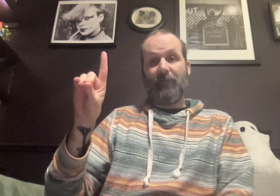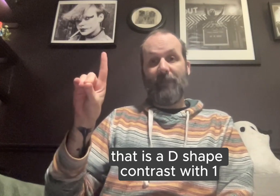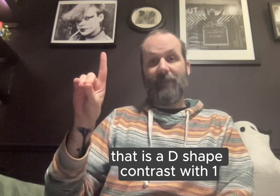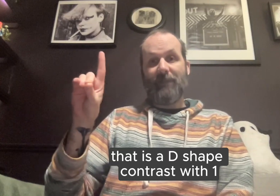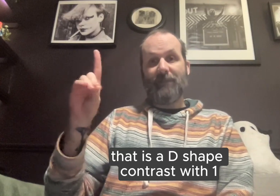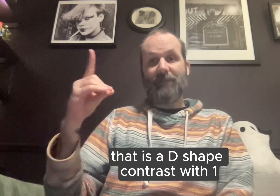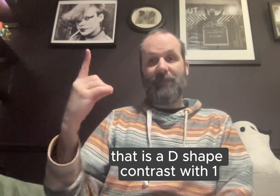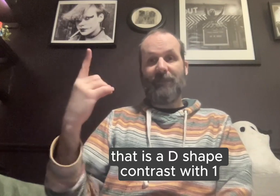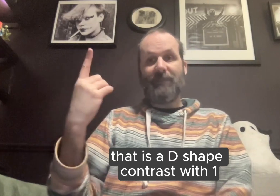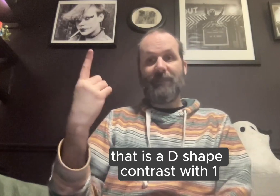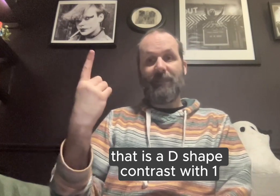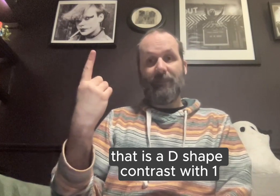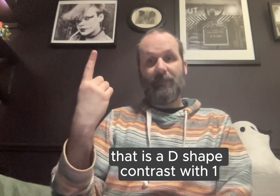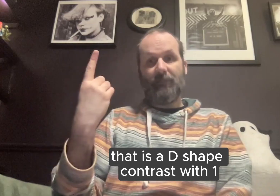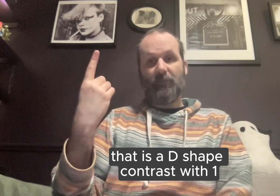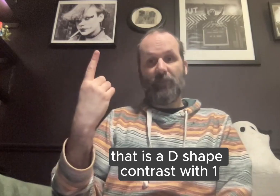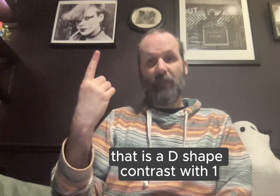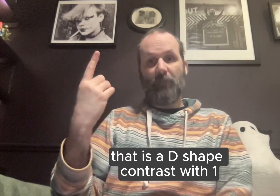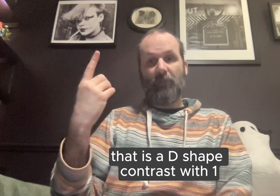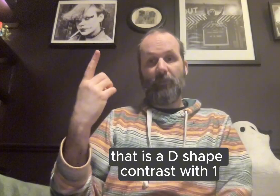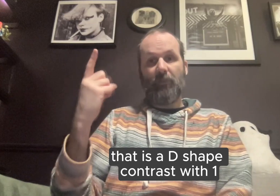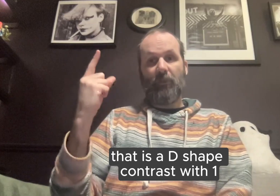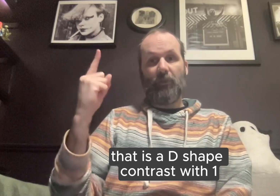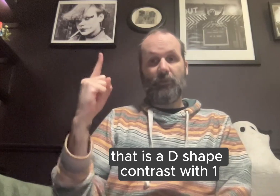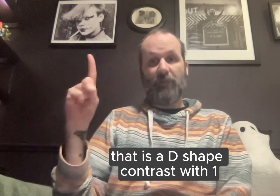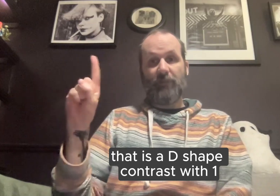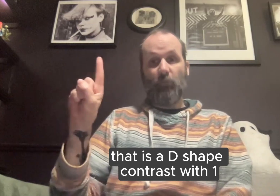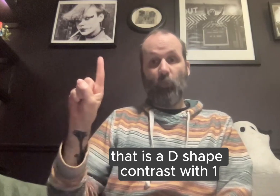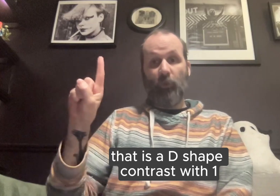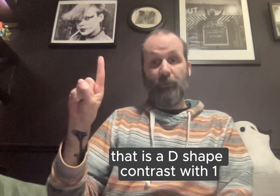And that is a D shape. Contrast 1